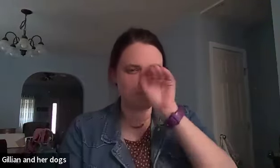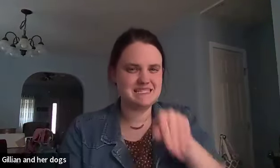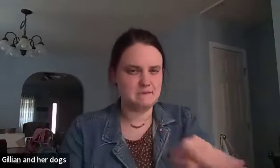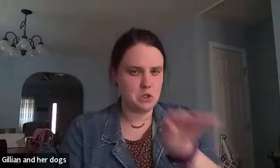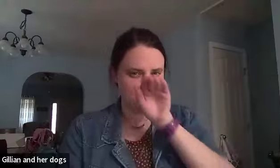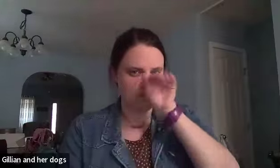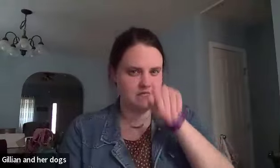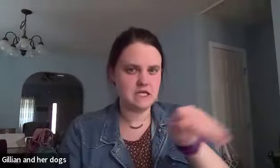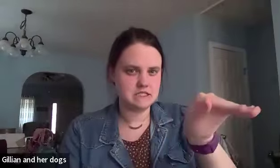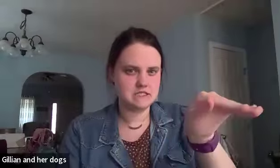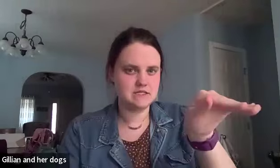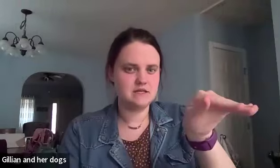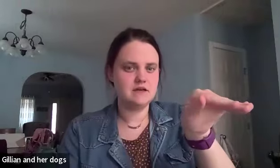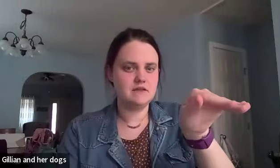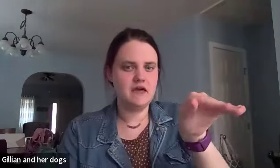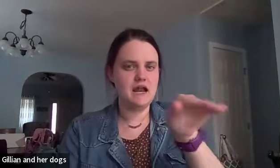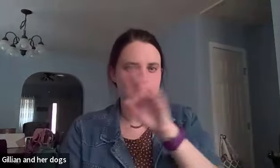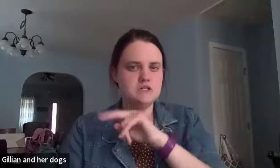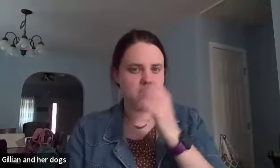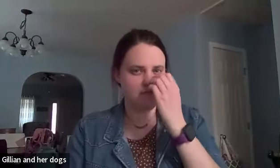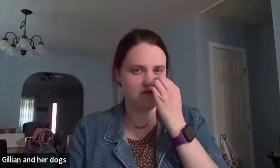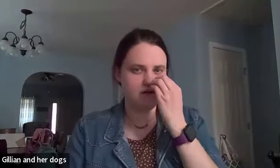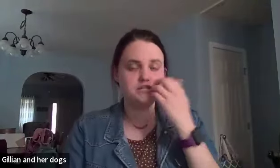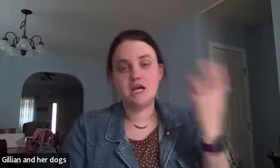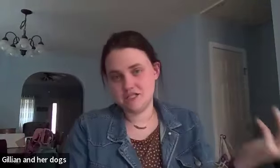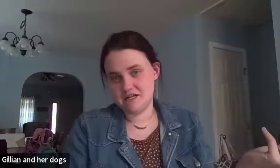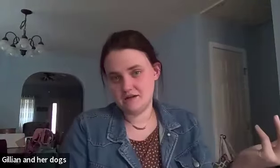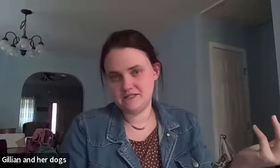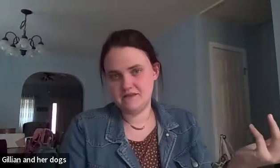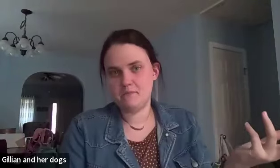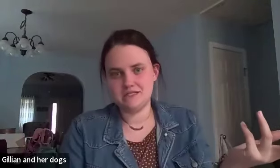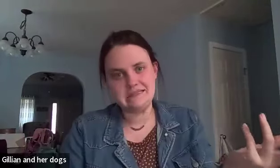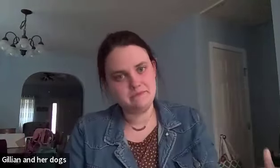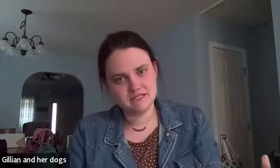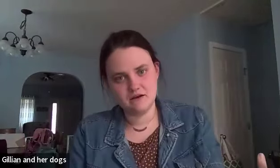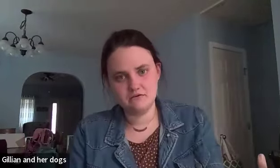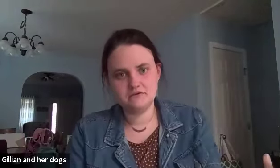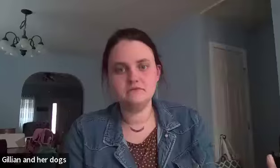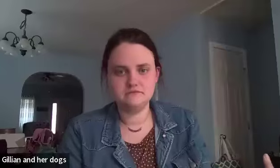so similar to this that I could see that being a variation. I just not have seen that personally myself.